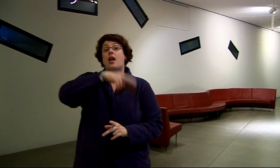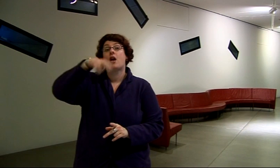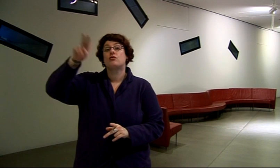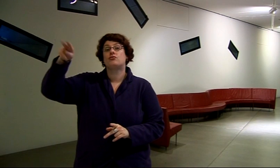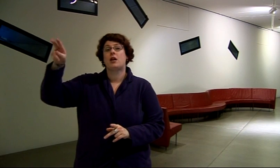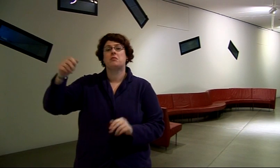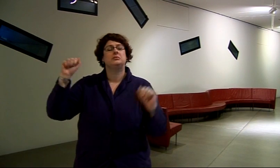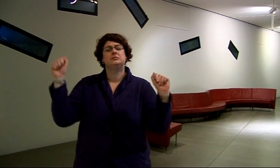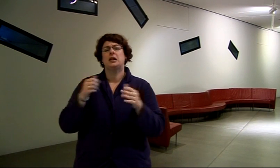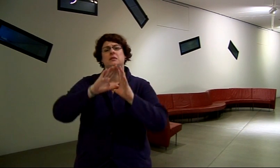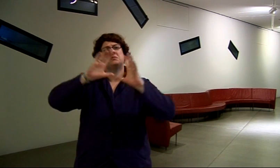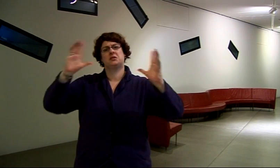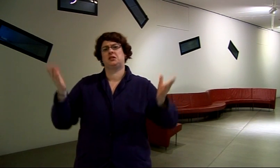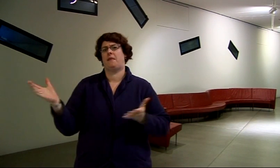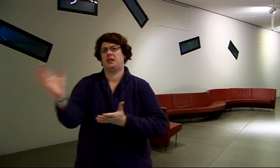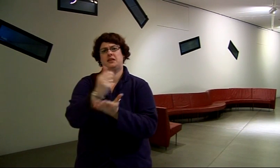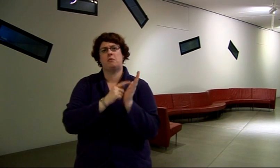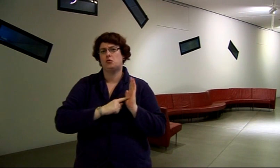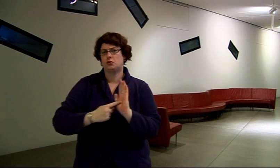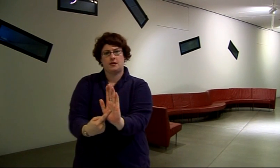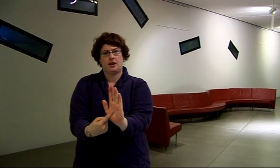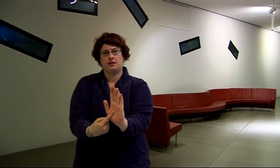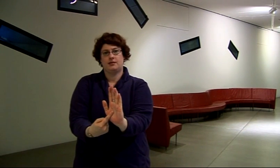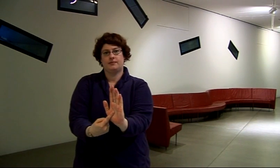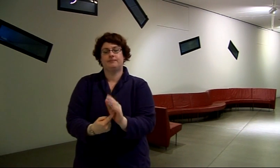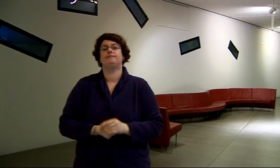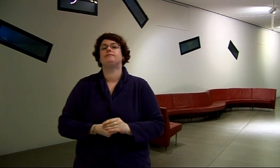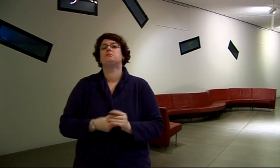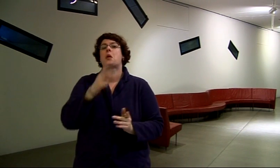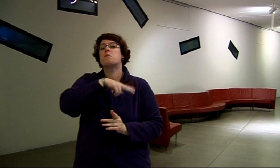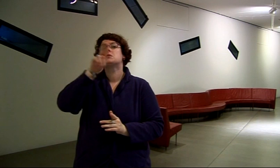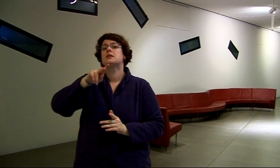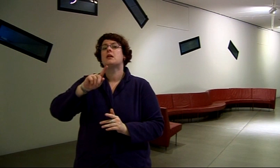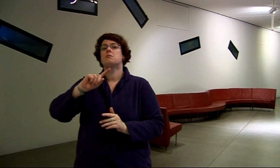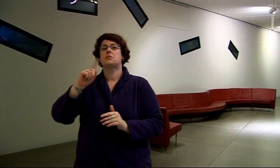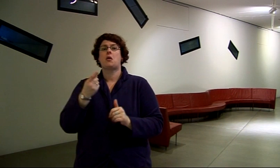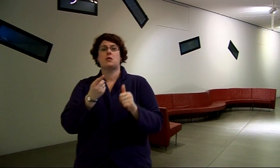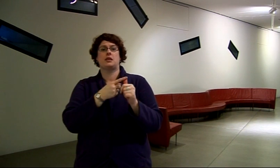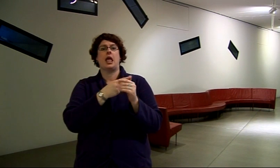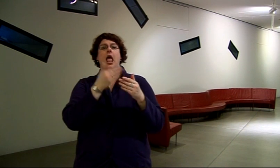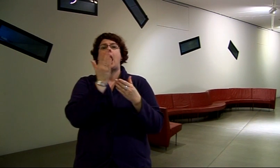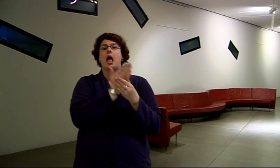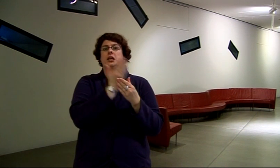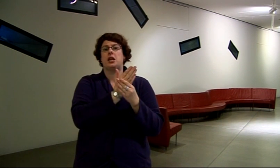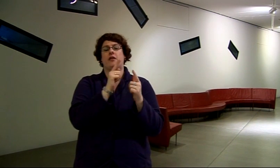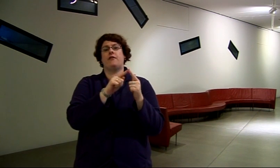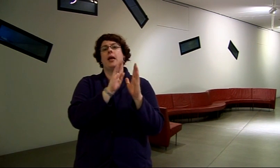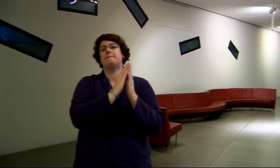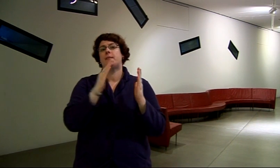The exhibition presents only a small portion of our extensive collections. Additionally, the museum houses an archive,